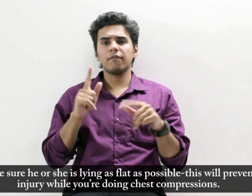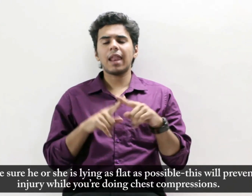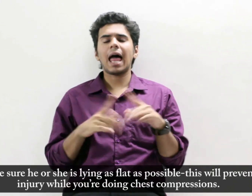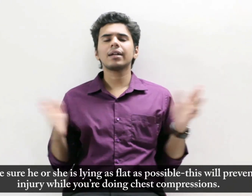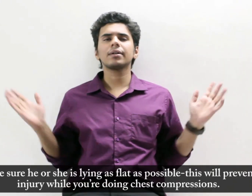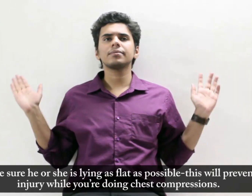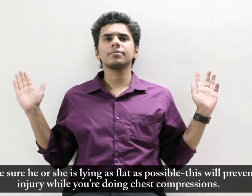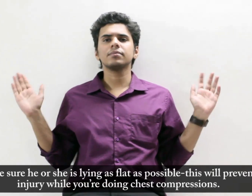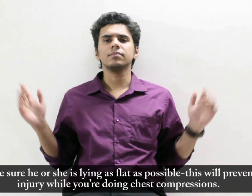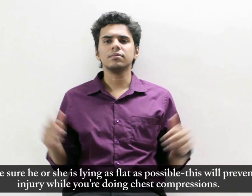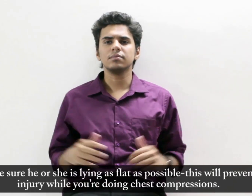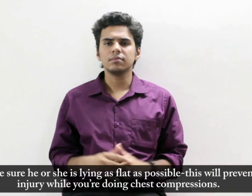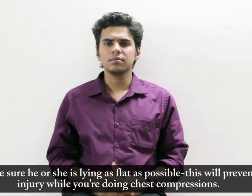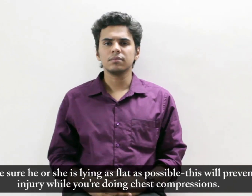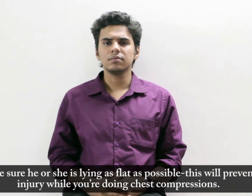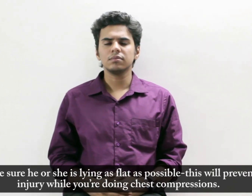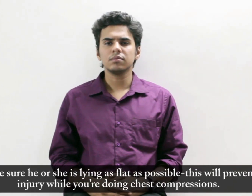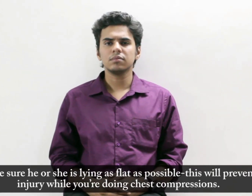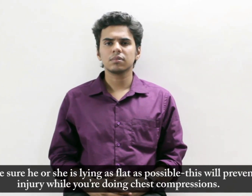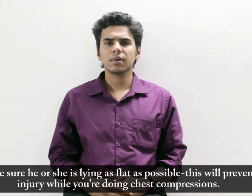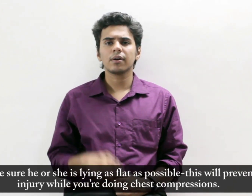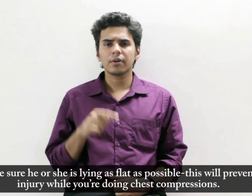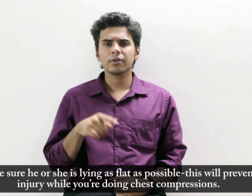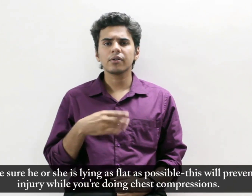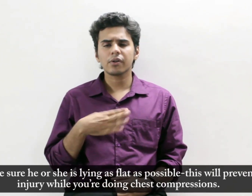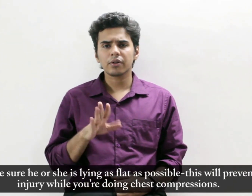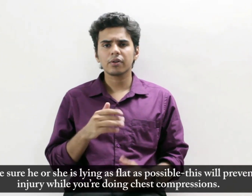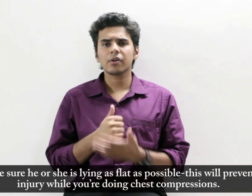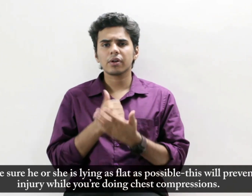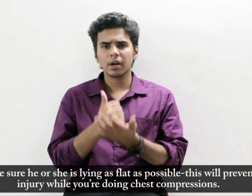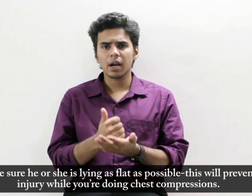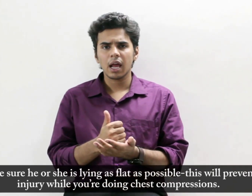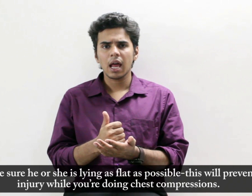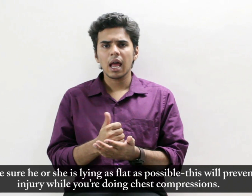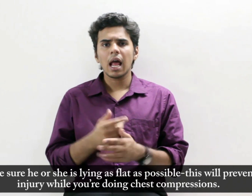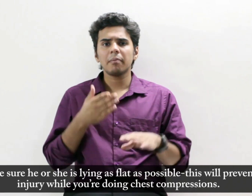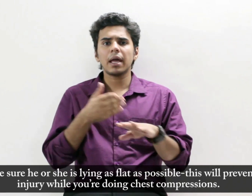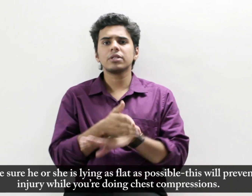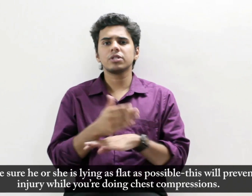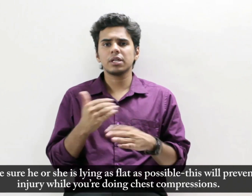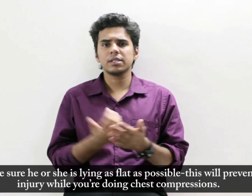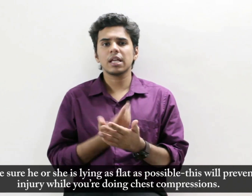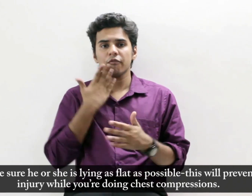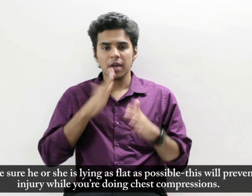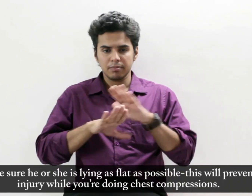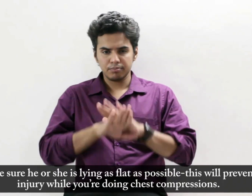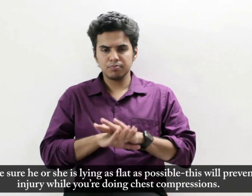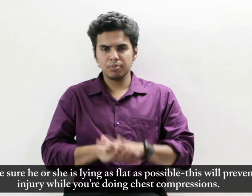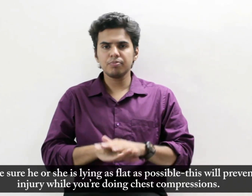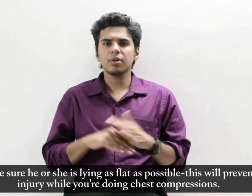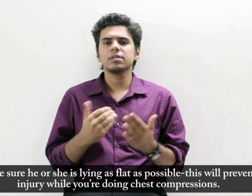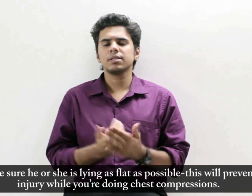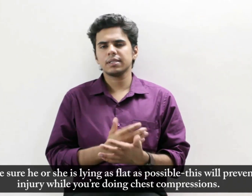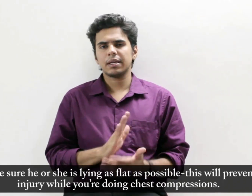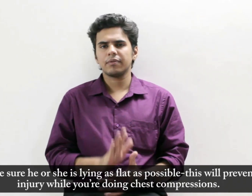Make sure he or she is lying as flat as possible. This will prevent injury while you are doing chest